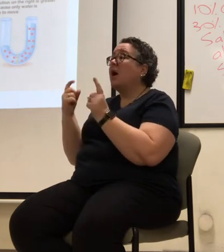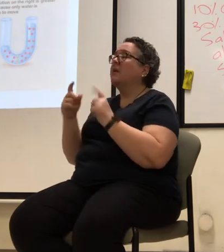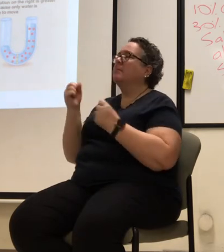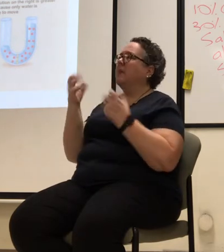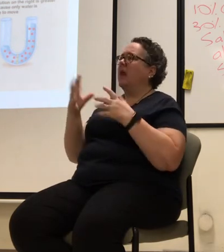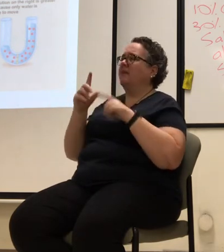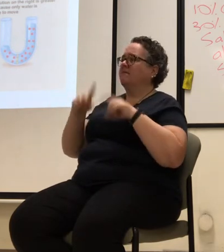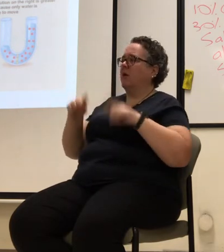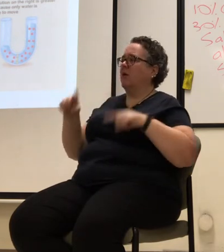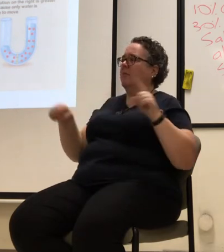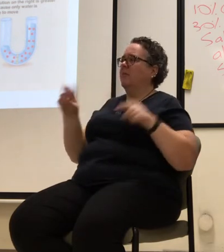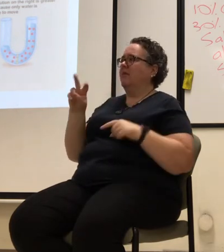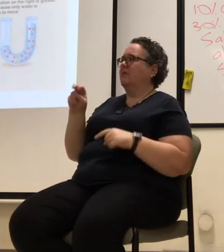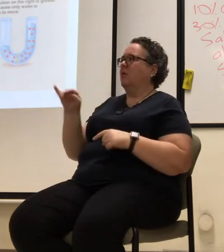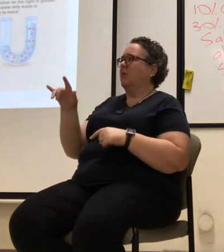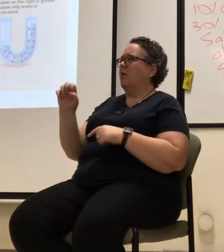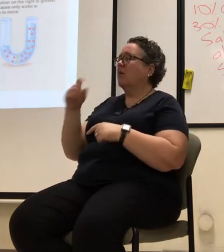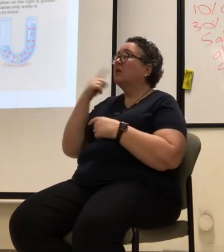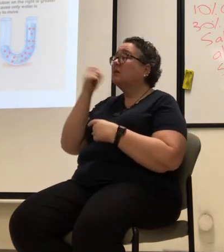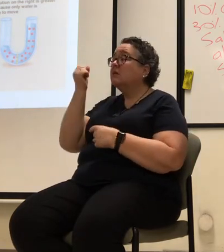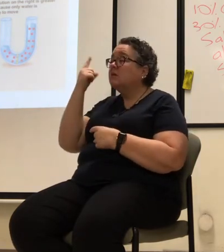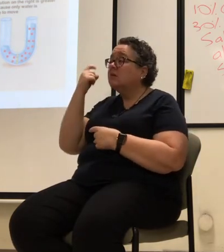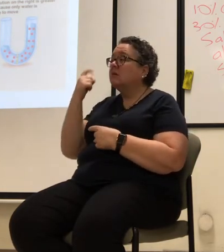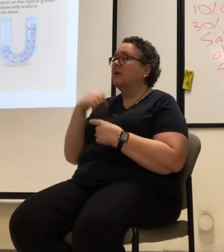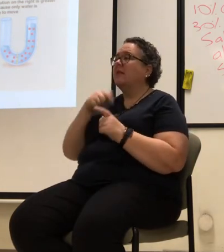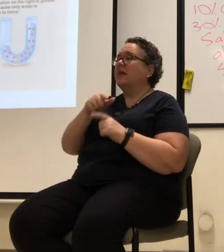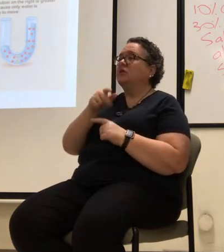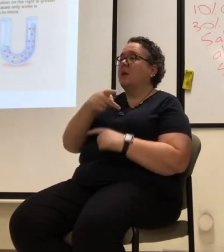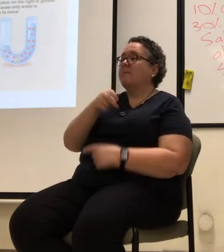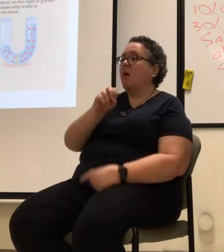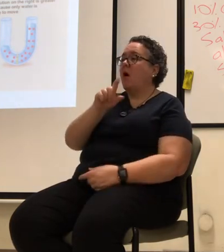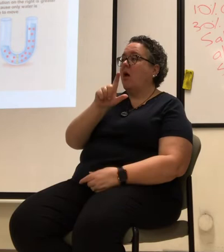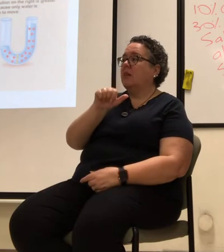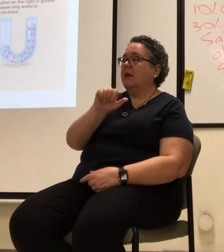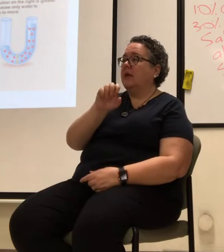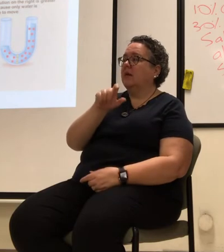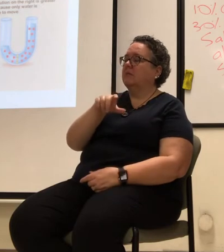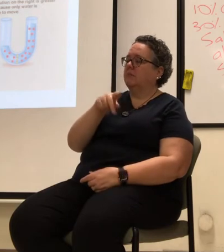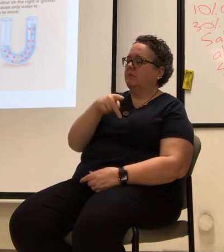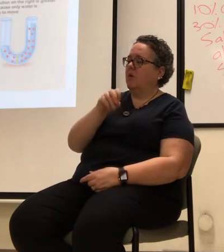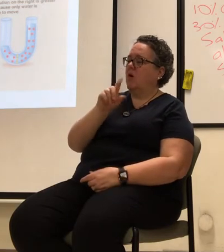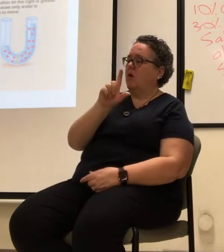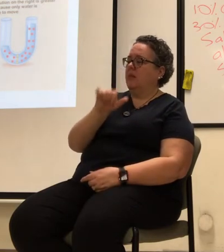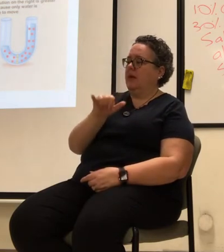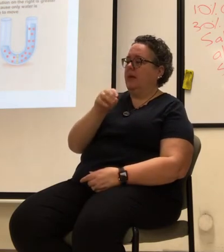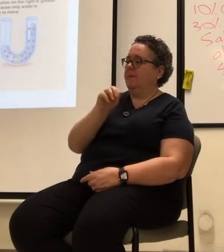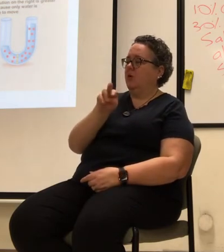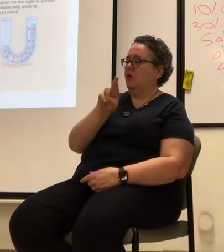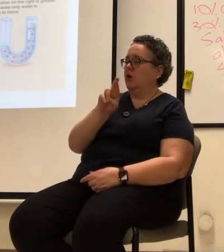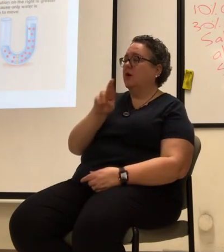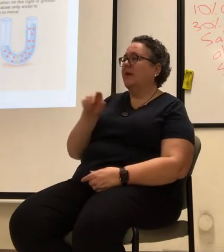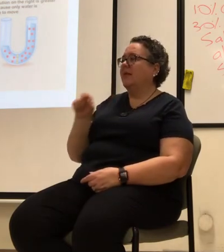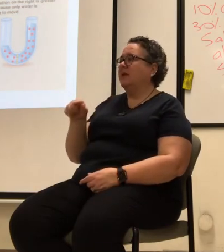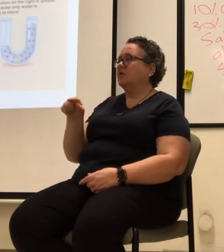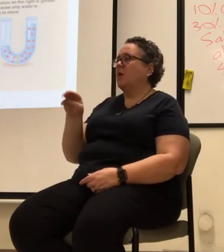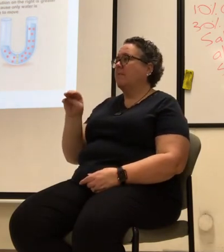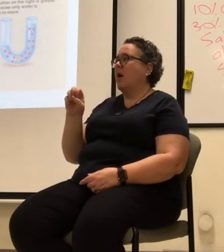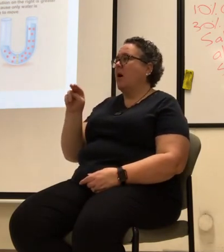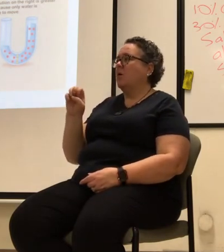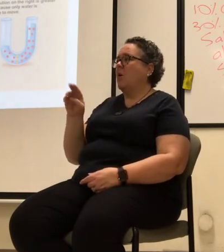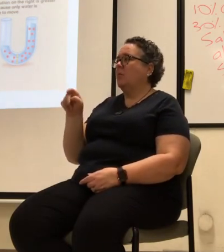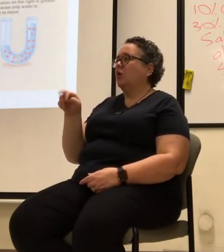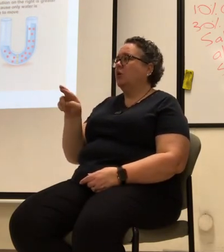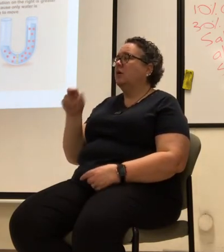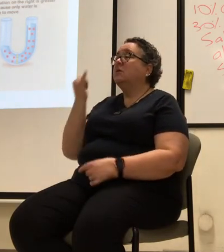don't know, this is a polymer, these are monomers, these are small molecules, these are larger molecules. What if during that